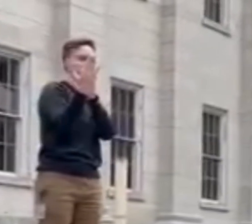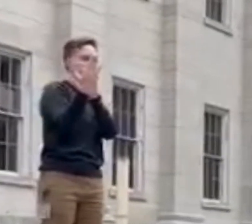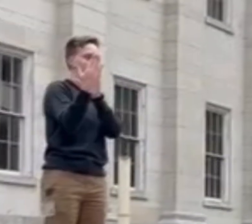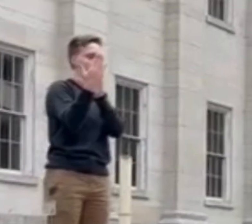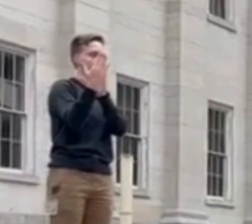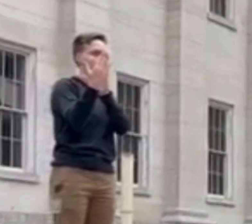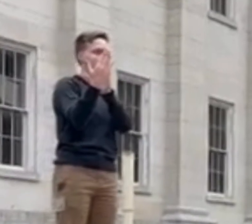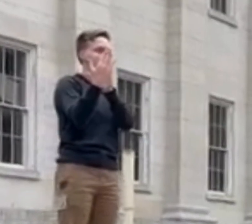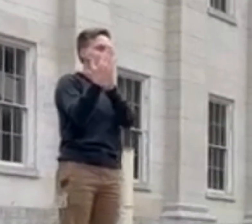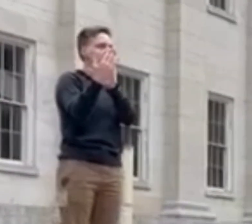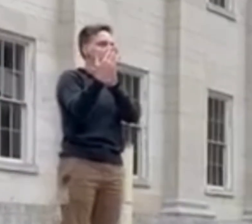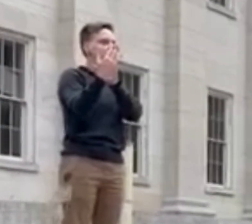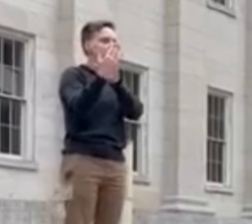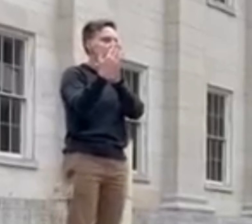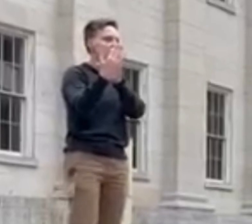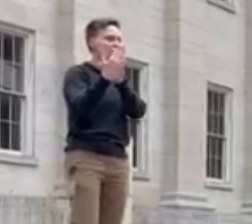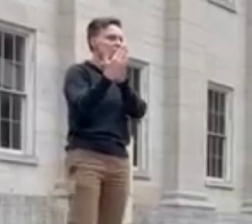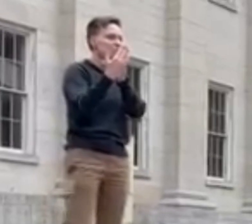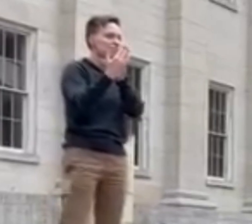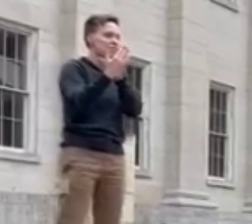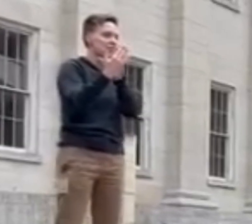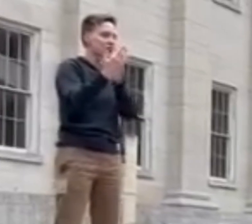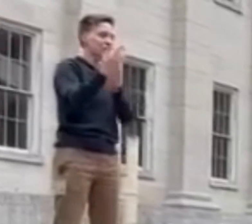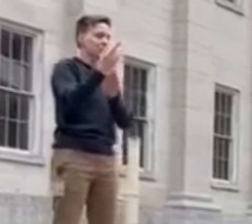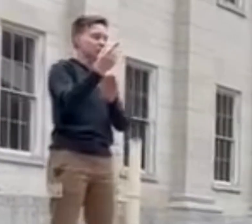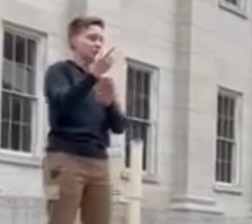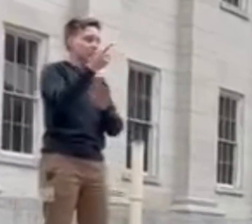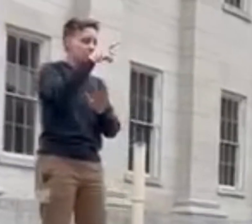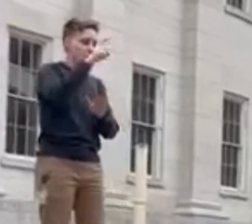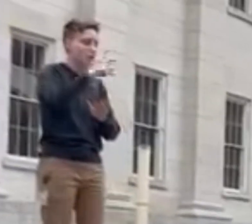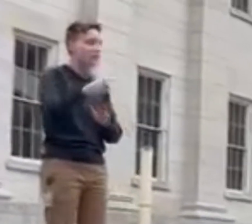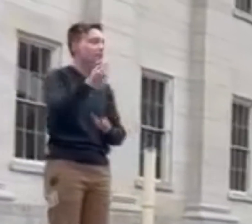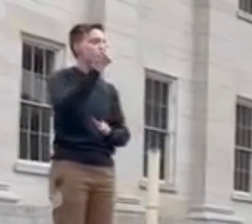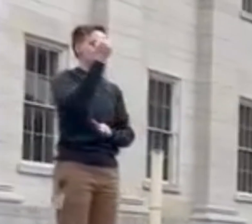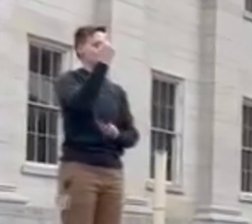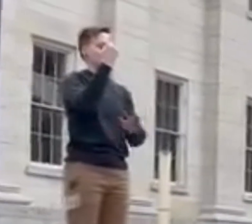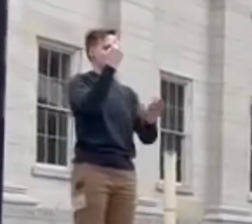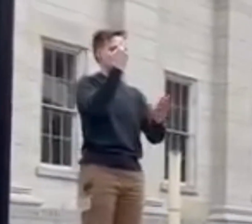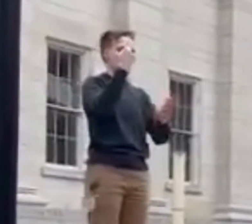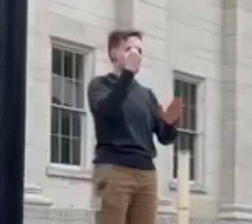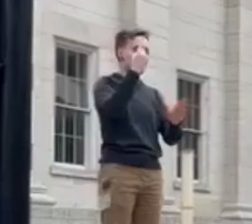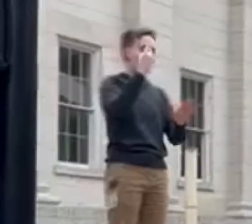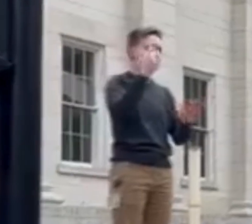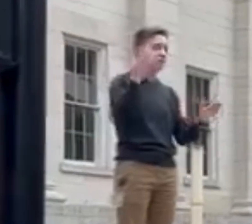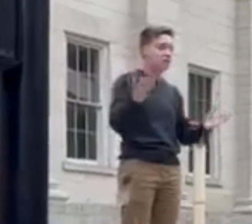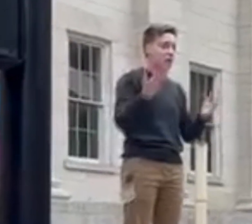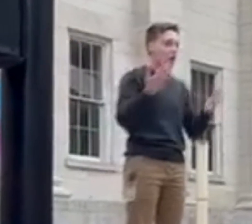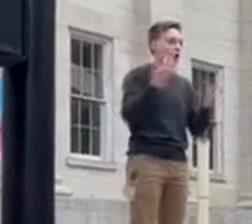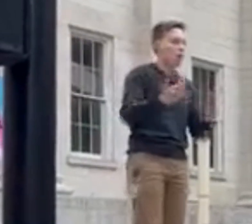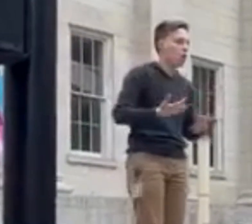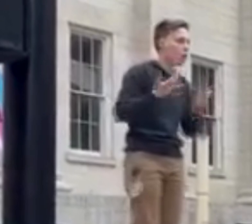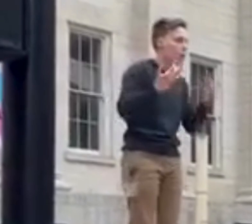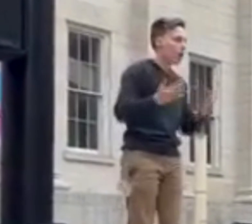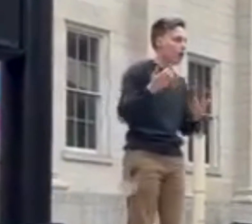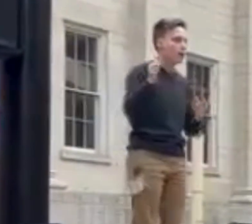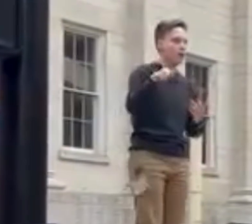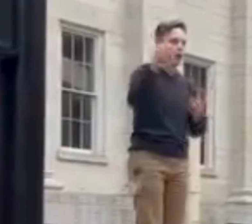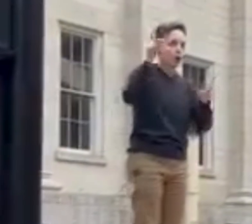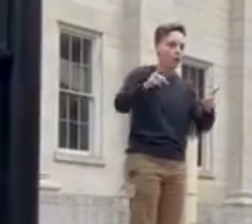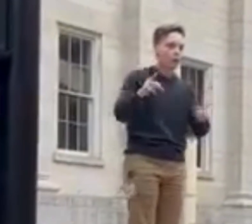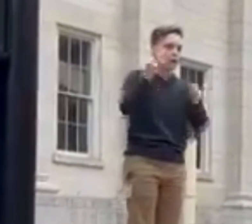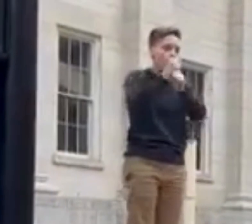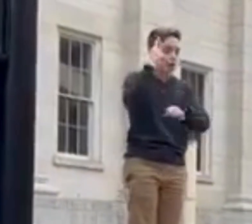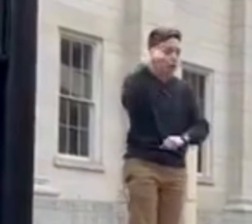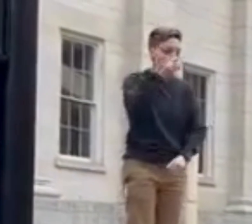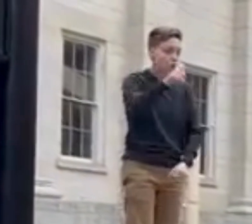Because here's the thing that everybody needs to realize. Standing around waiting for somebody else to stand up for us